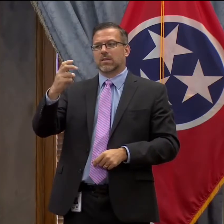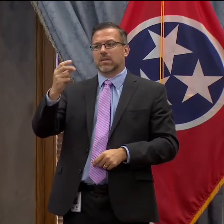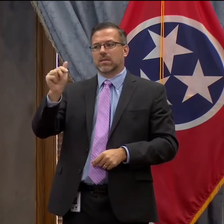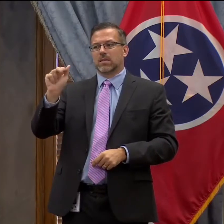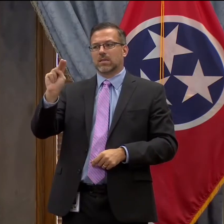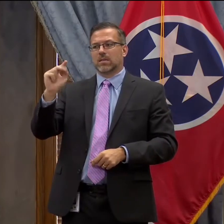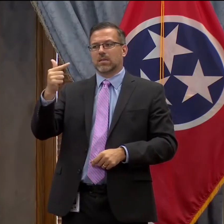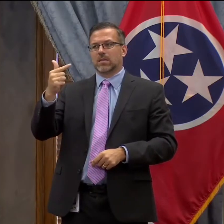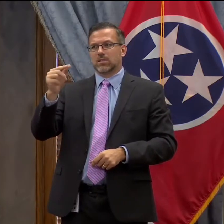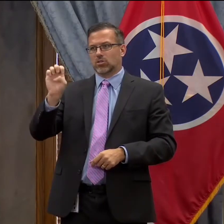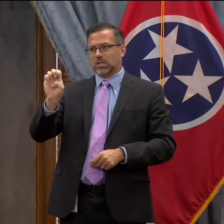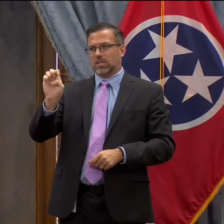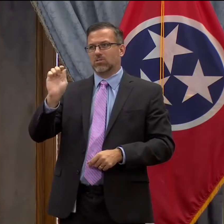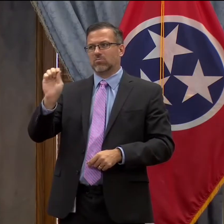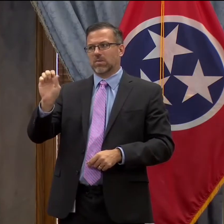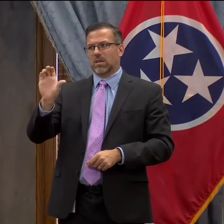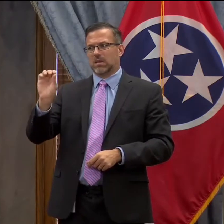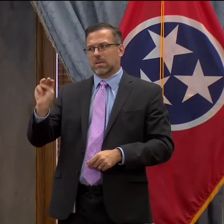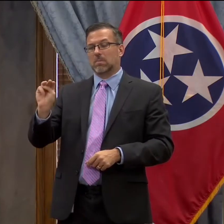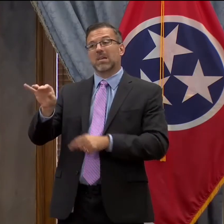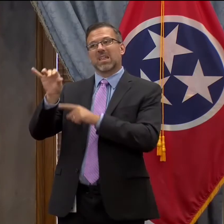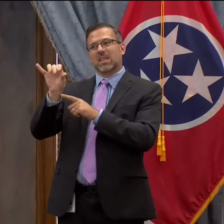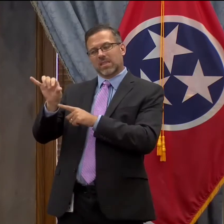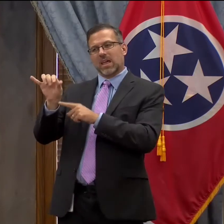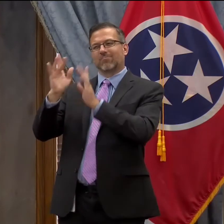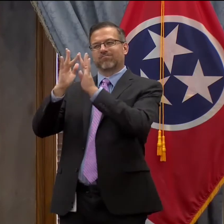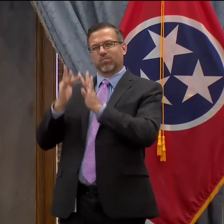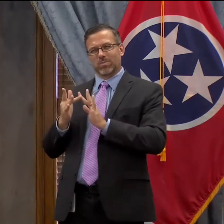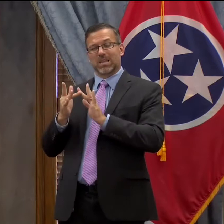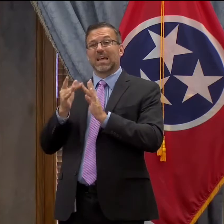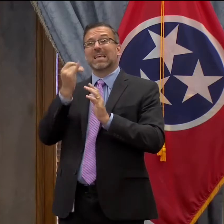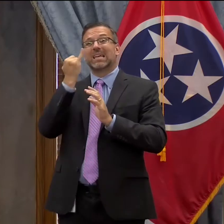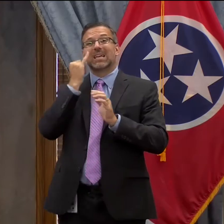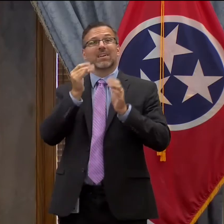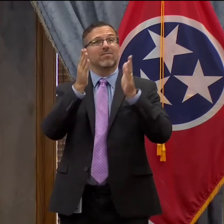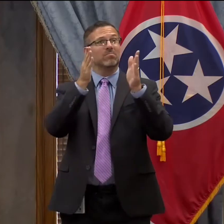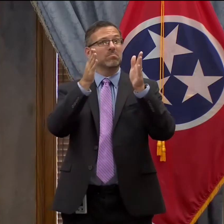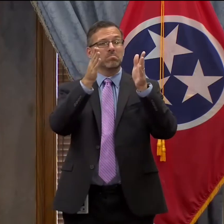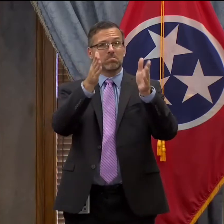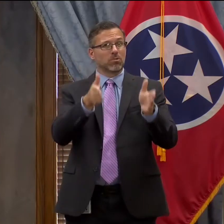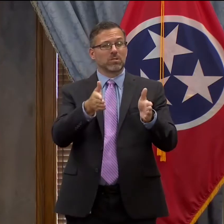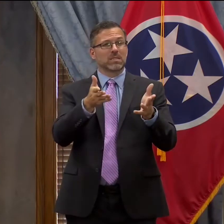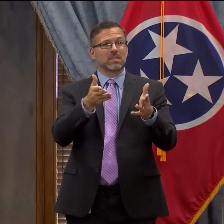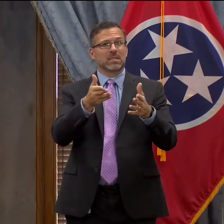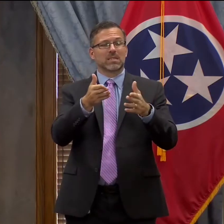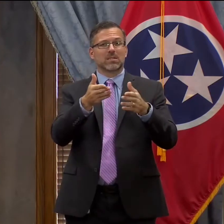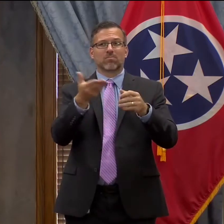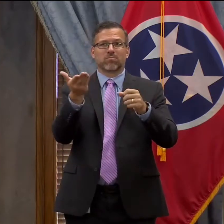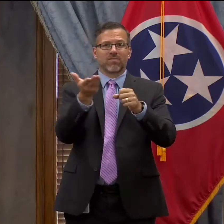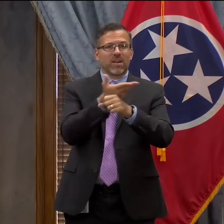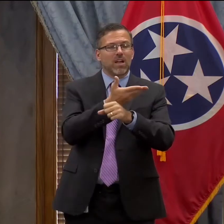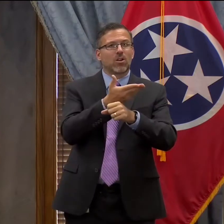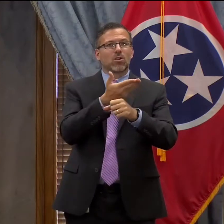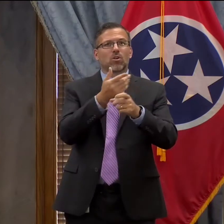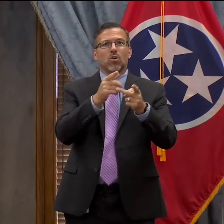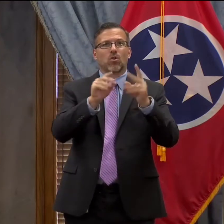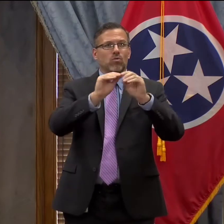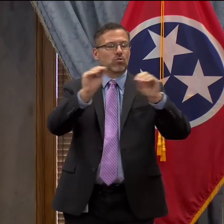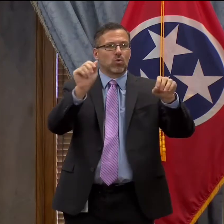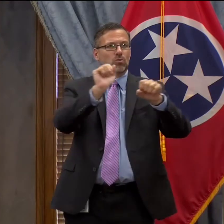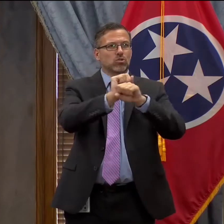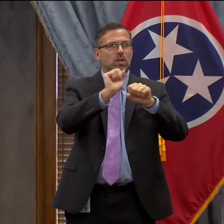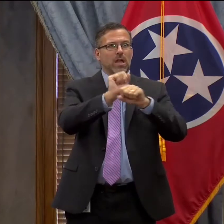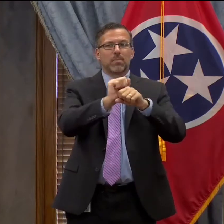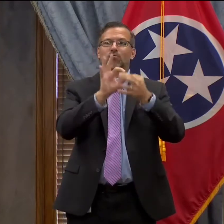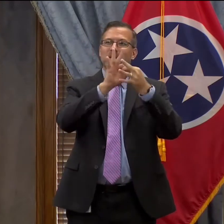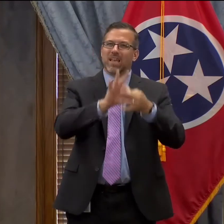potential employees from who have lost their job as a result in the hospitality industry, and it connects